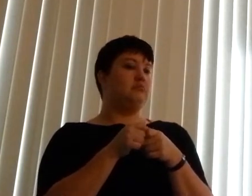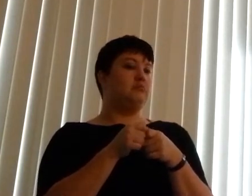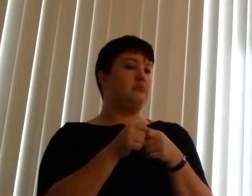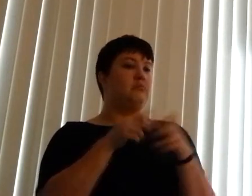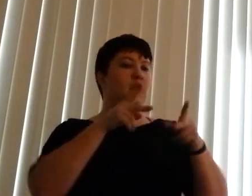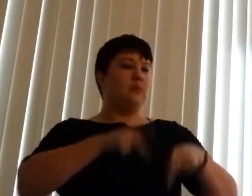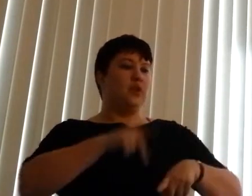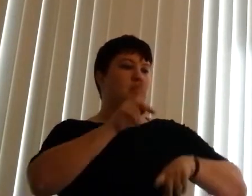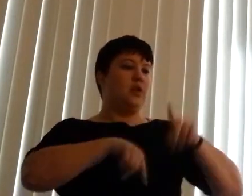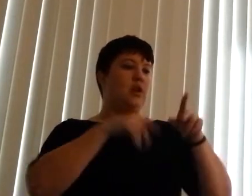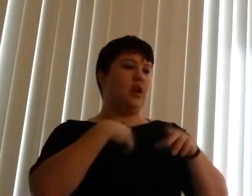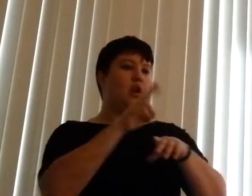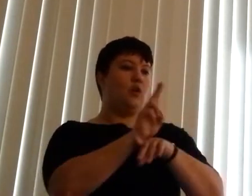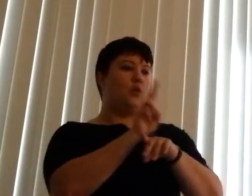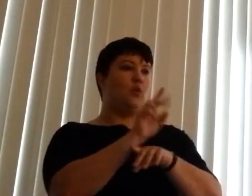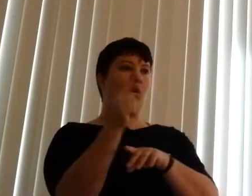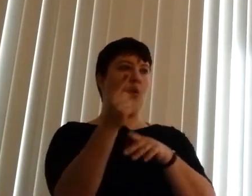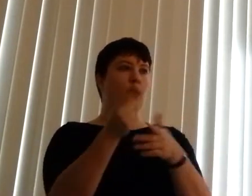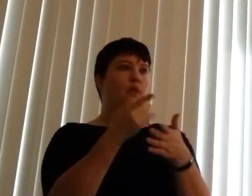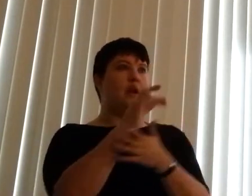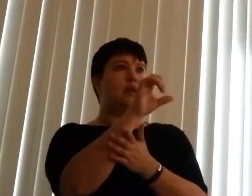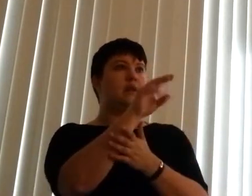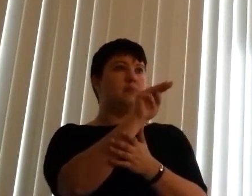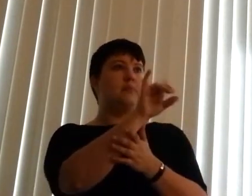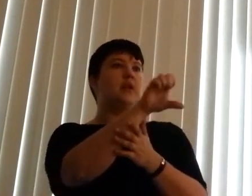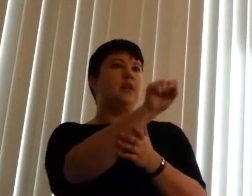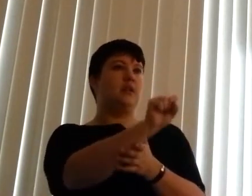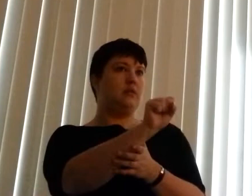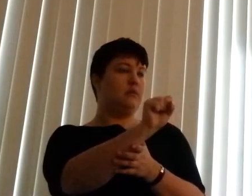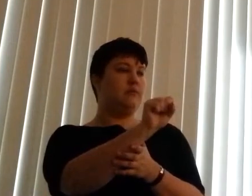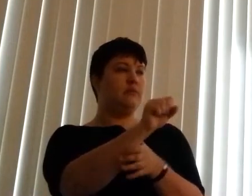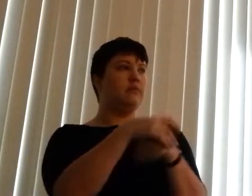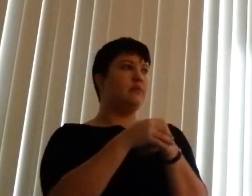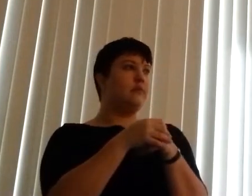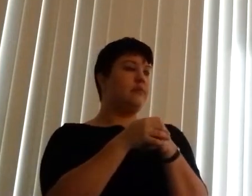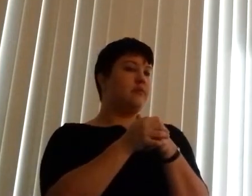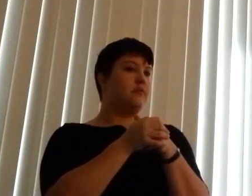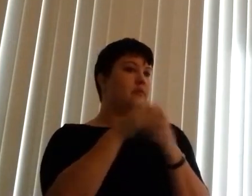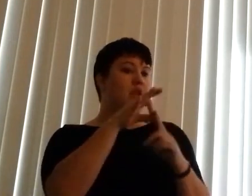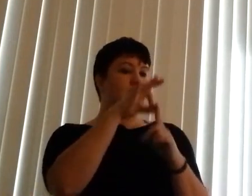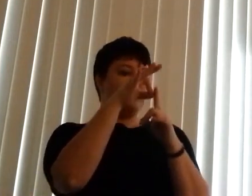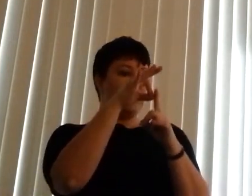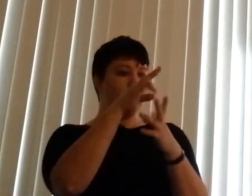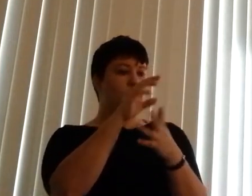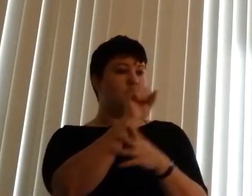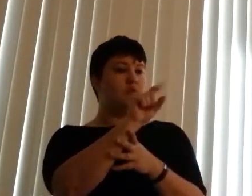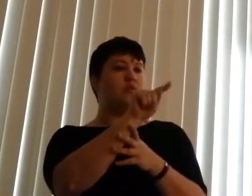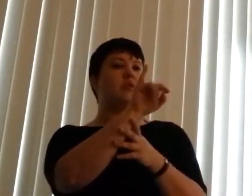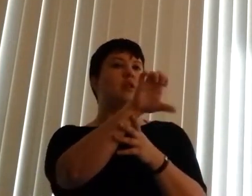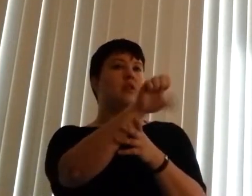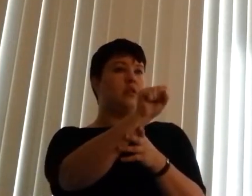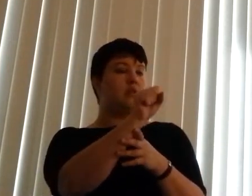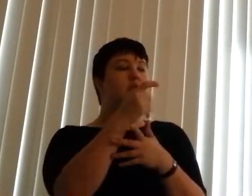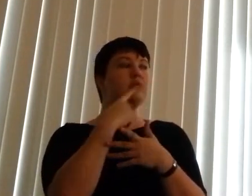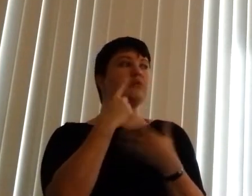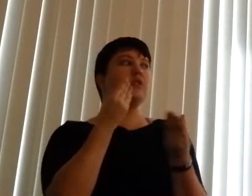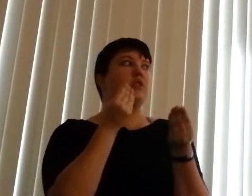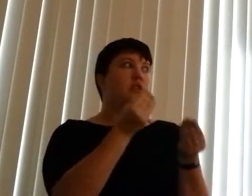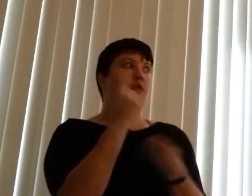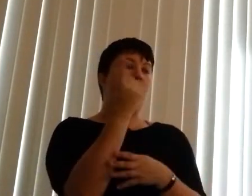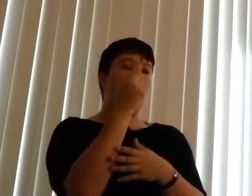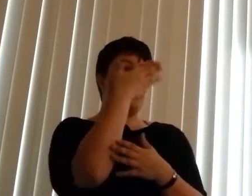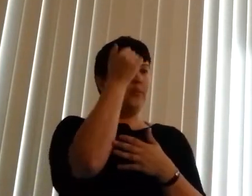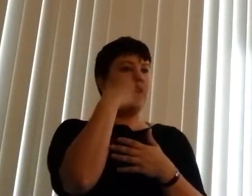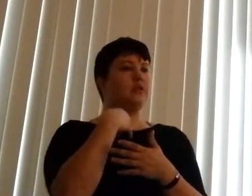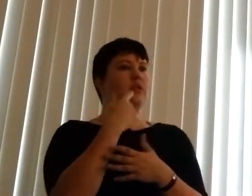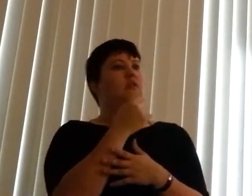merely as a means. And this first aspect of person's special status is lexically prior to the following aspect. It has